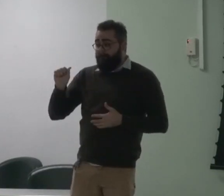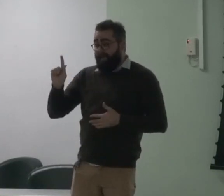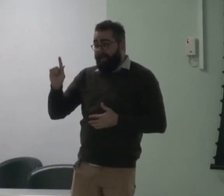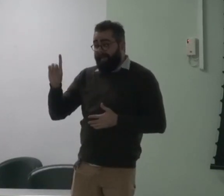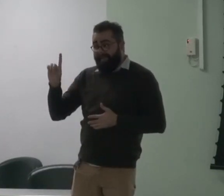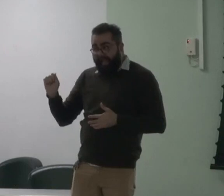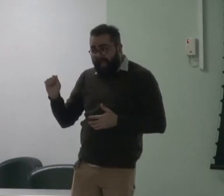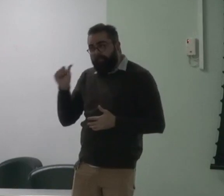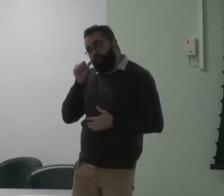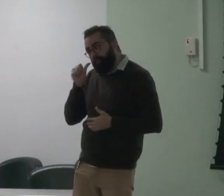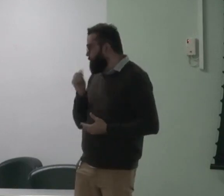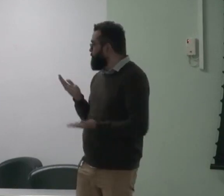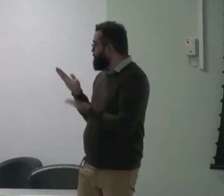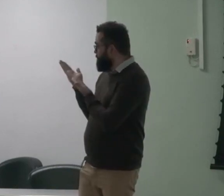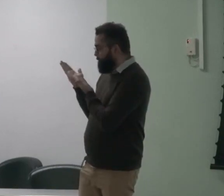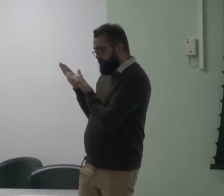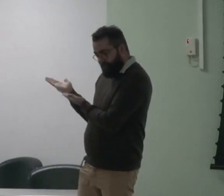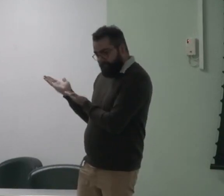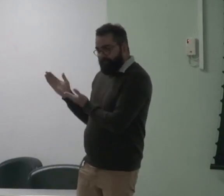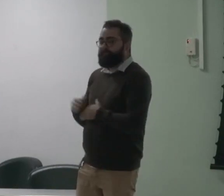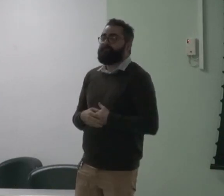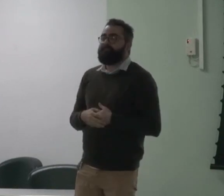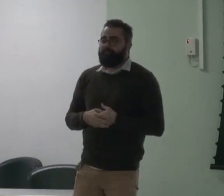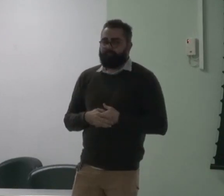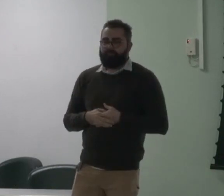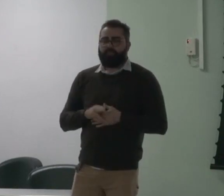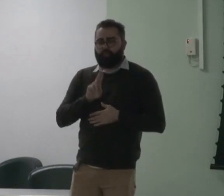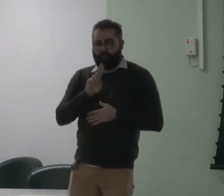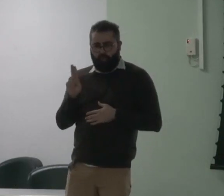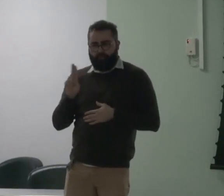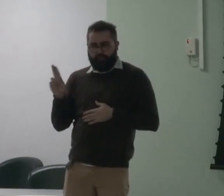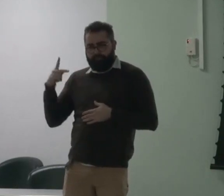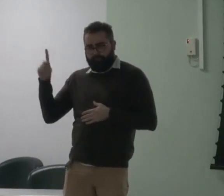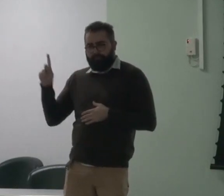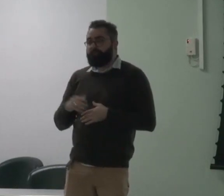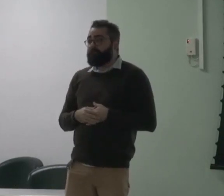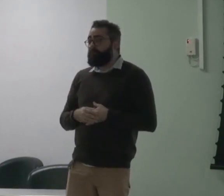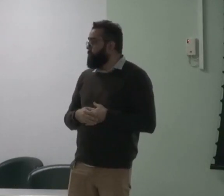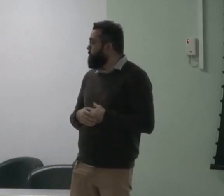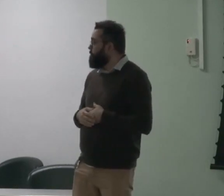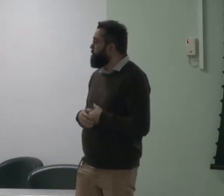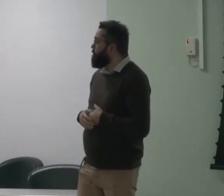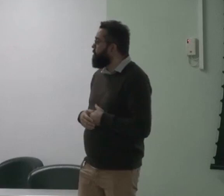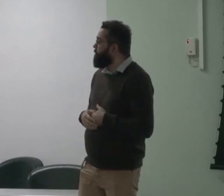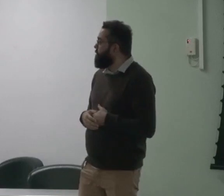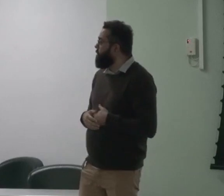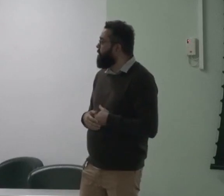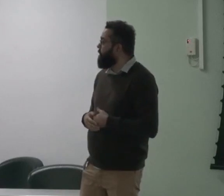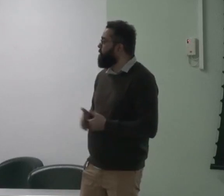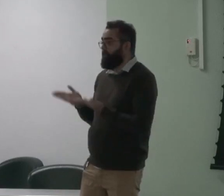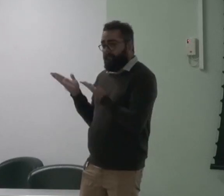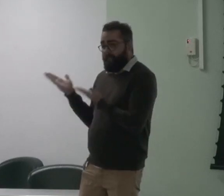Magda Shevchikova, is this correct? And Daniel